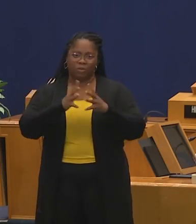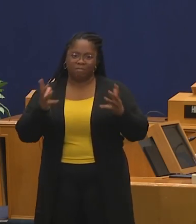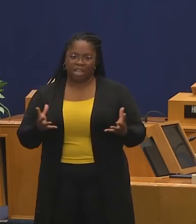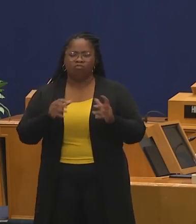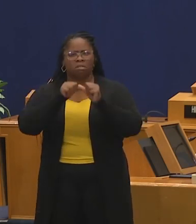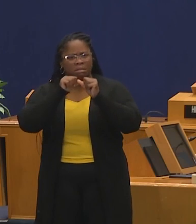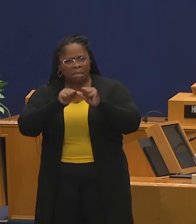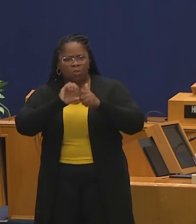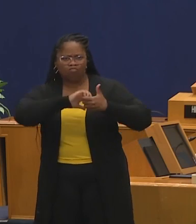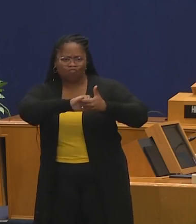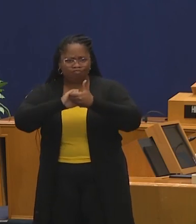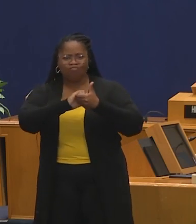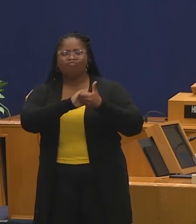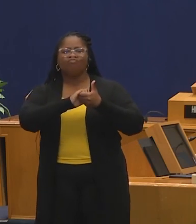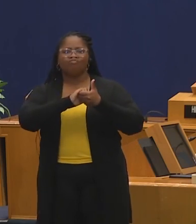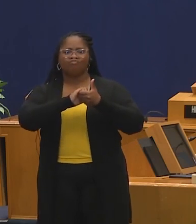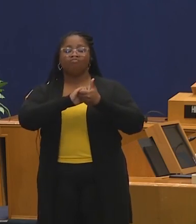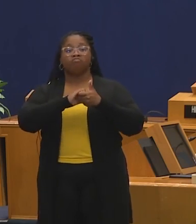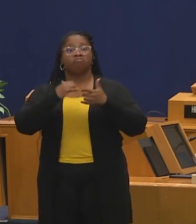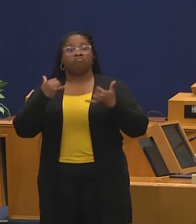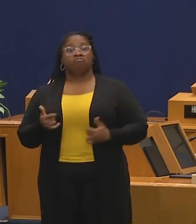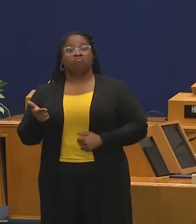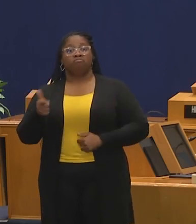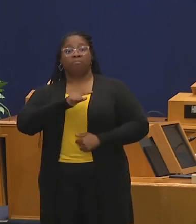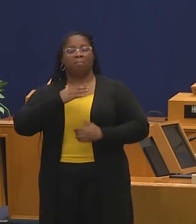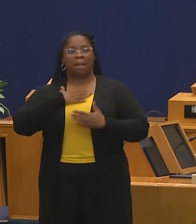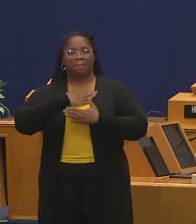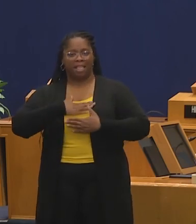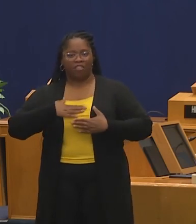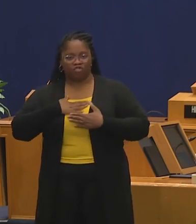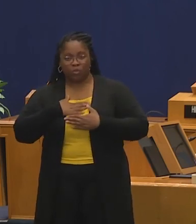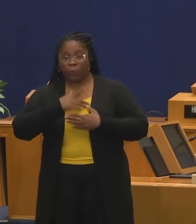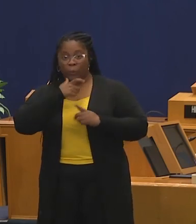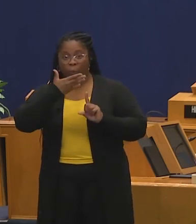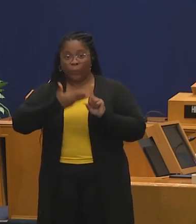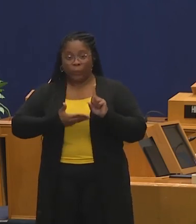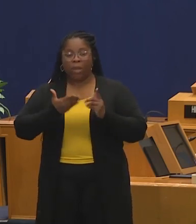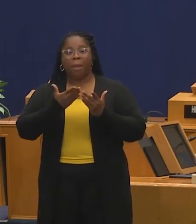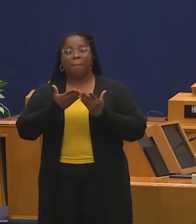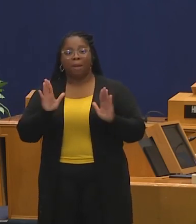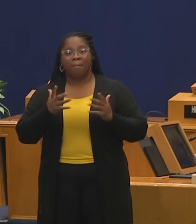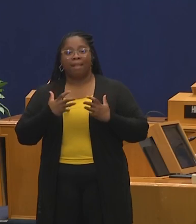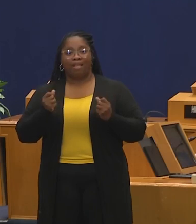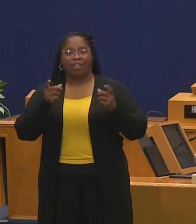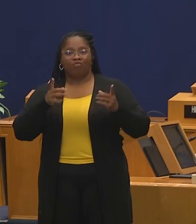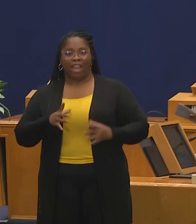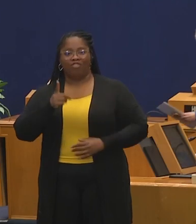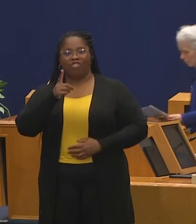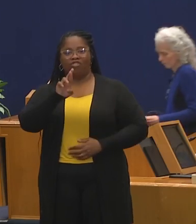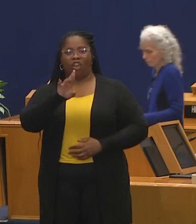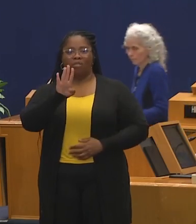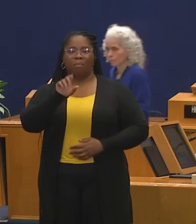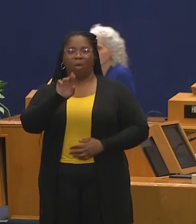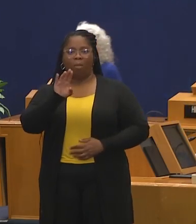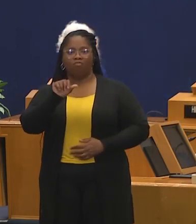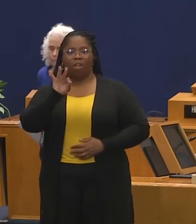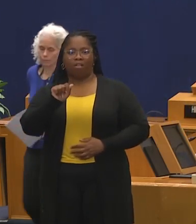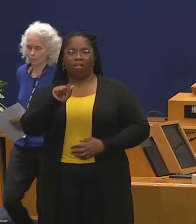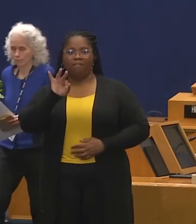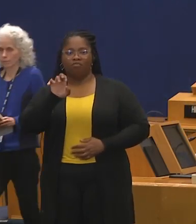keep working together. And with that, it's my pleasure to introduce our Public Health Director, Dr. Barbara